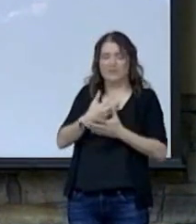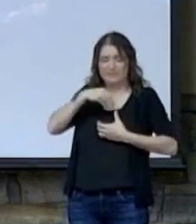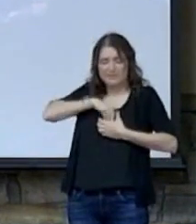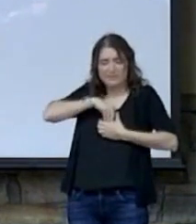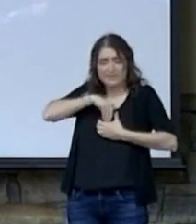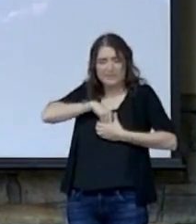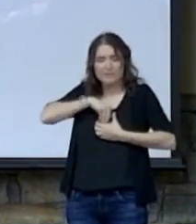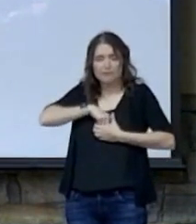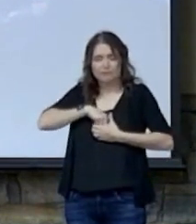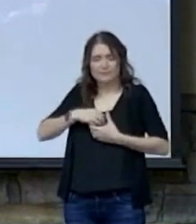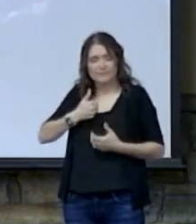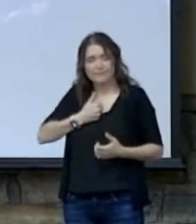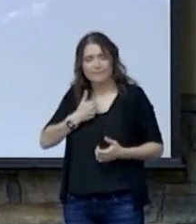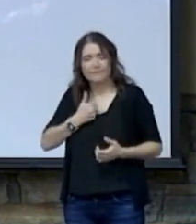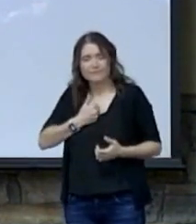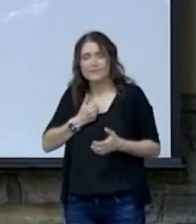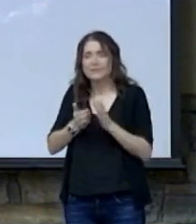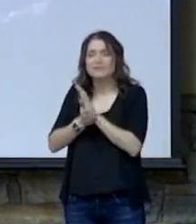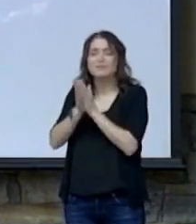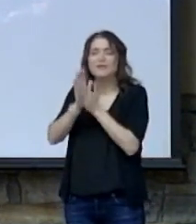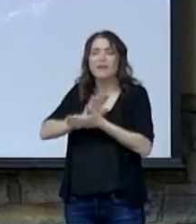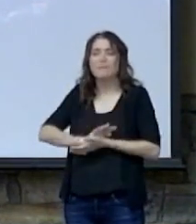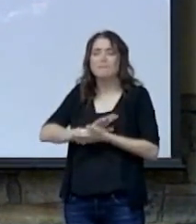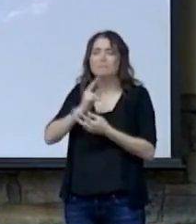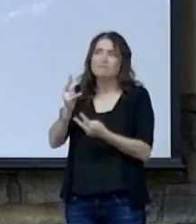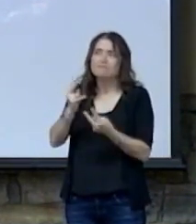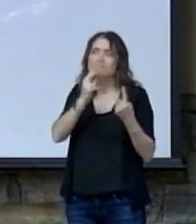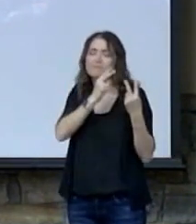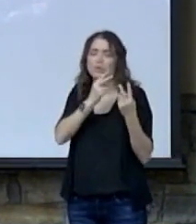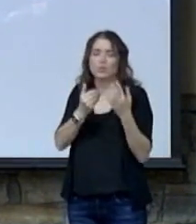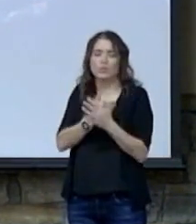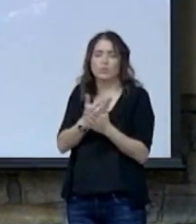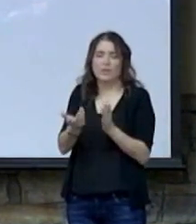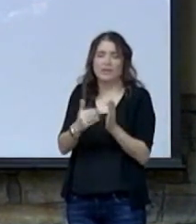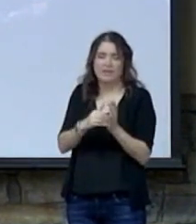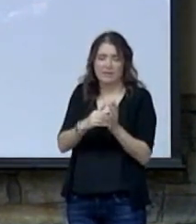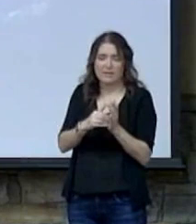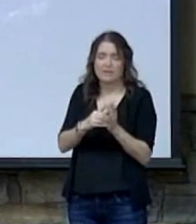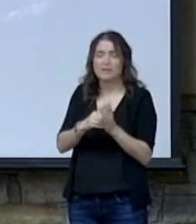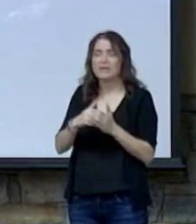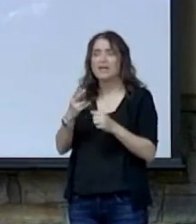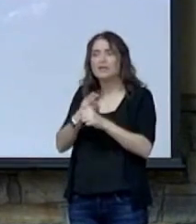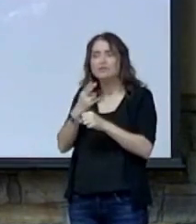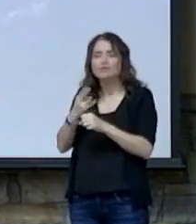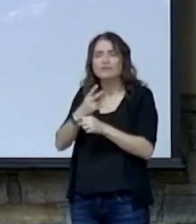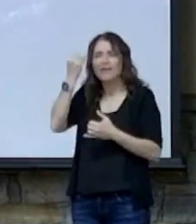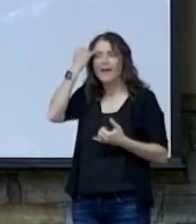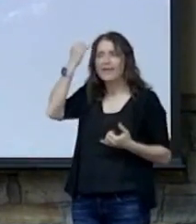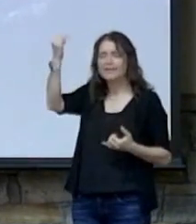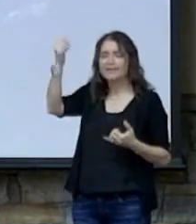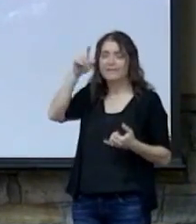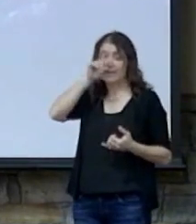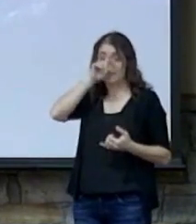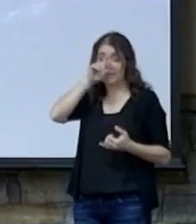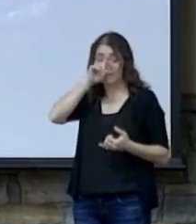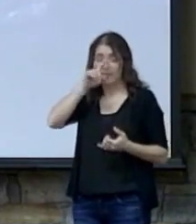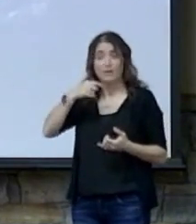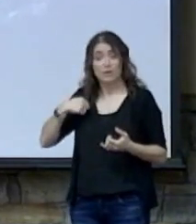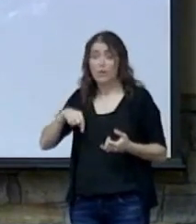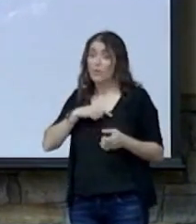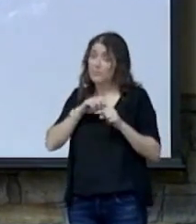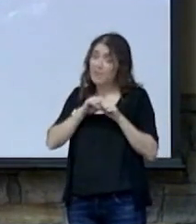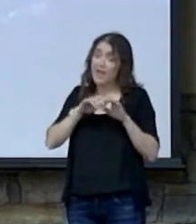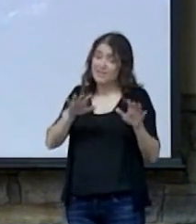being to being like it was new again. And he uses the idea of an eagle. You know, we're blessed to